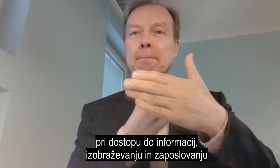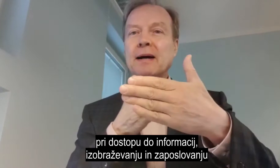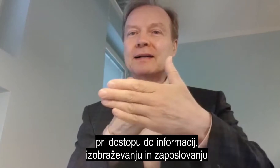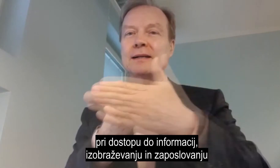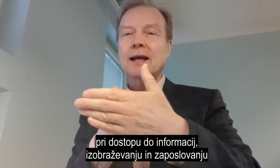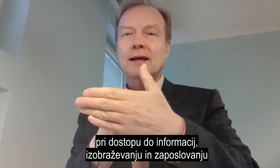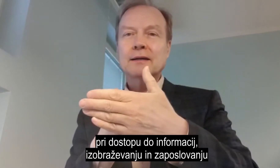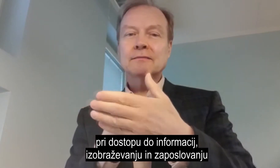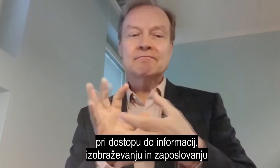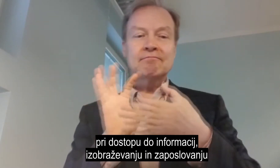barrier,